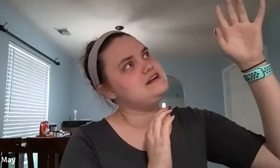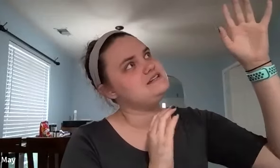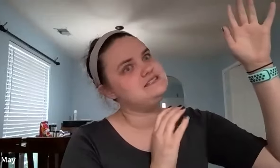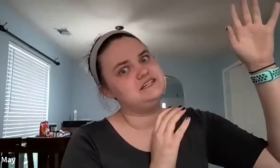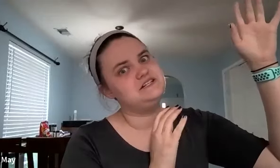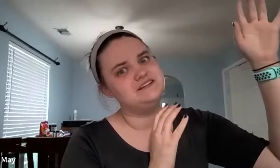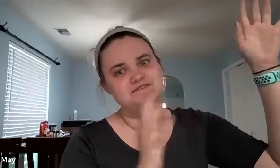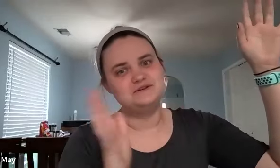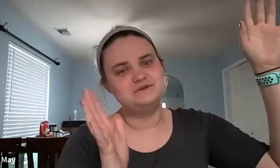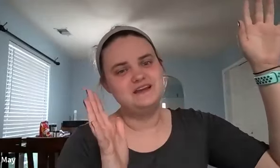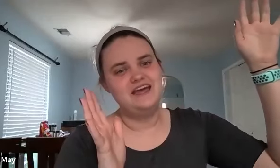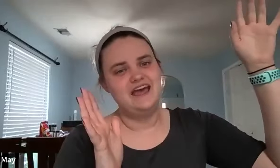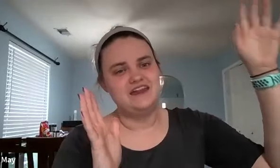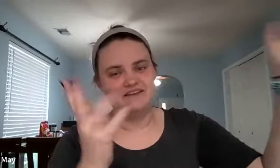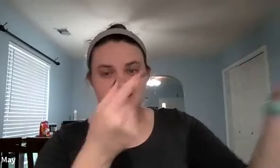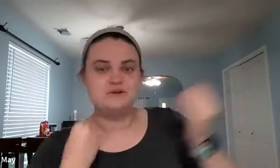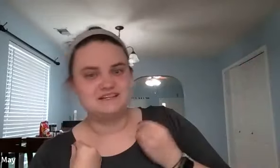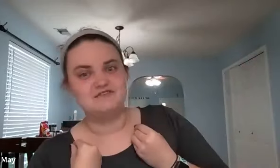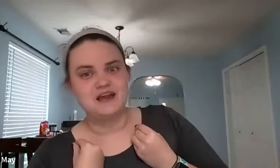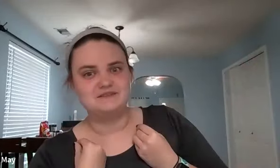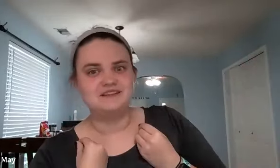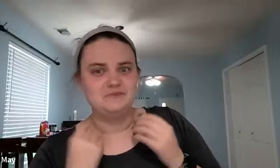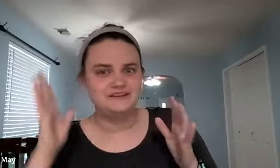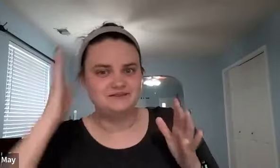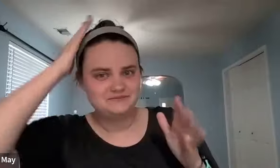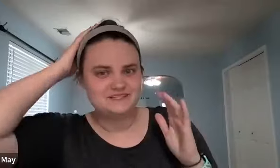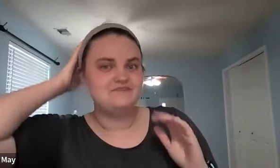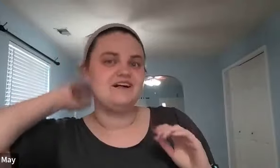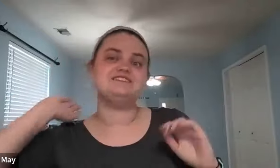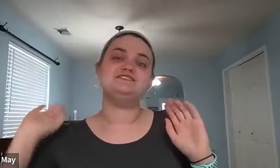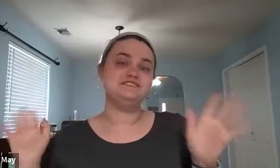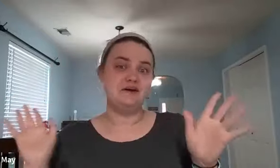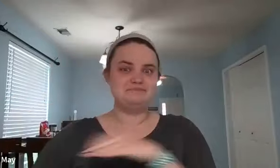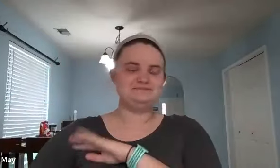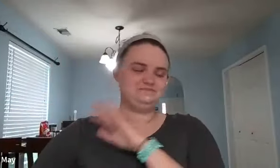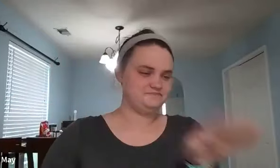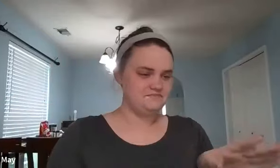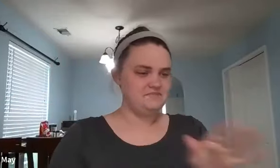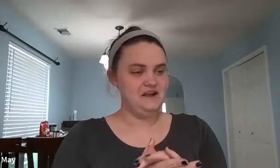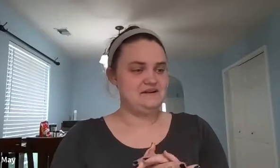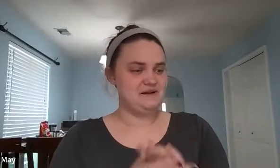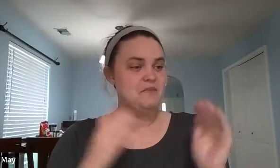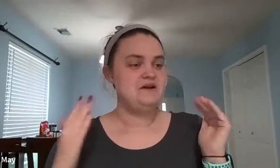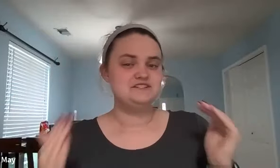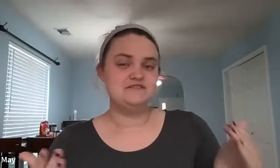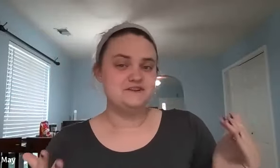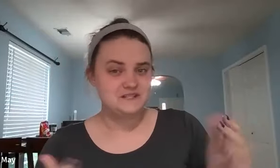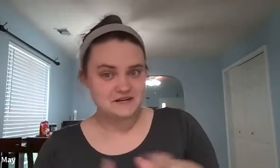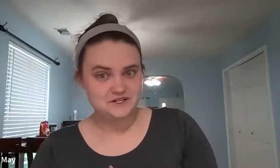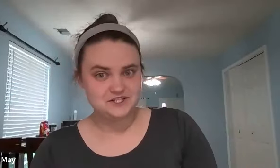nice dinner and food. And then I have to kind of bring myself back and be like, wait, no, we still have class. So, all right. So the first sign I'm going to show